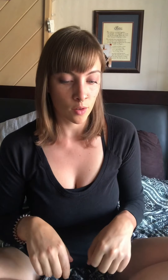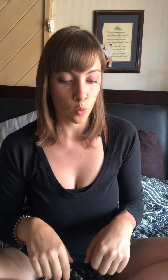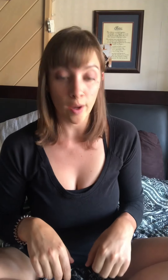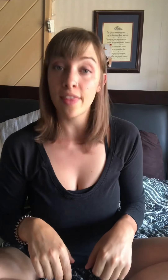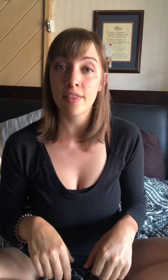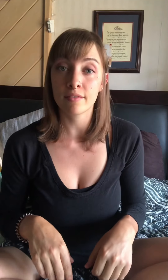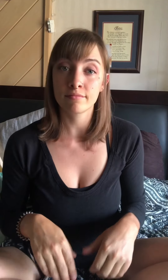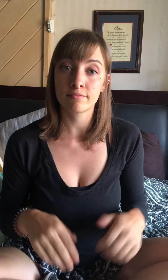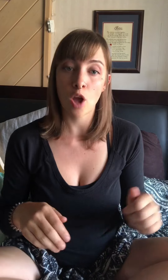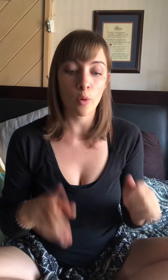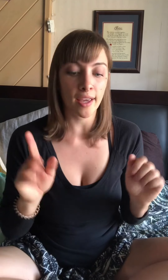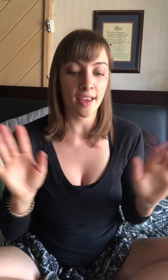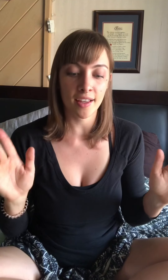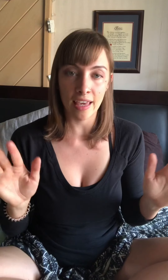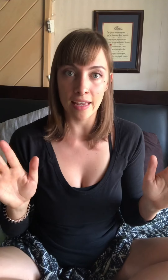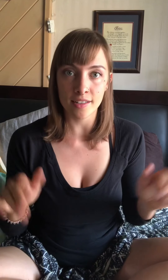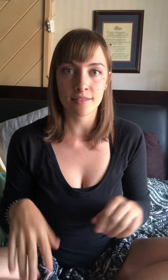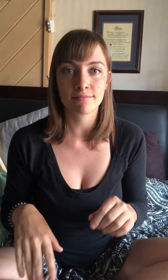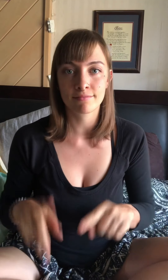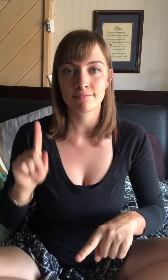with, oh wait, and can't.